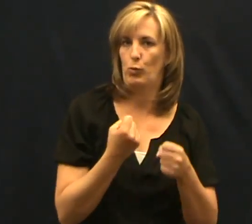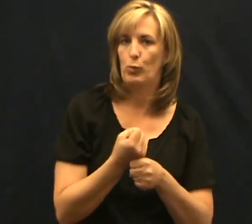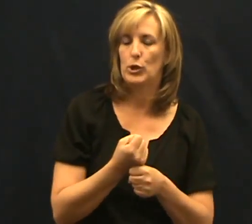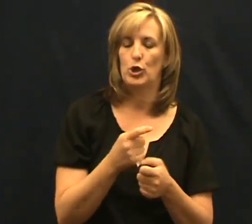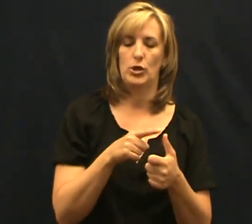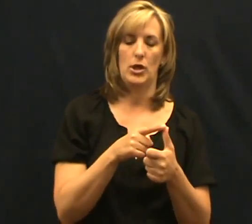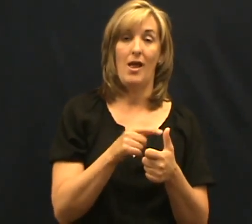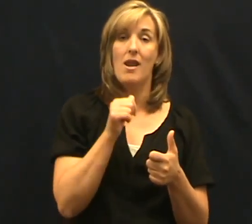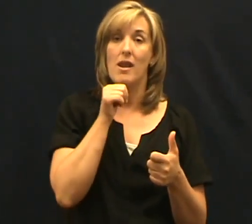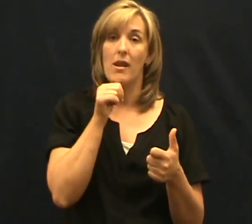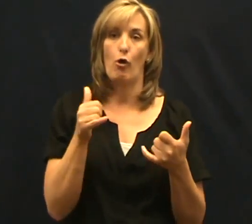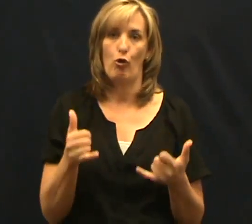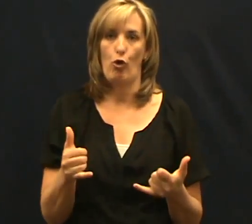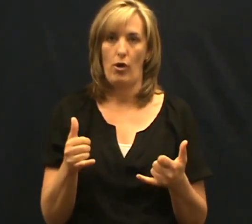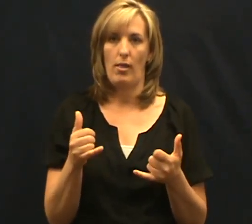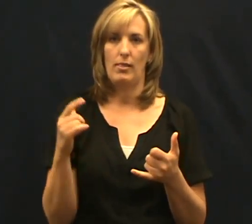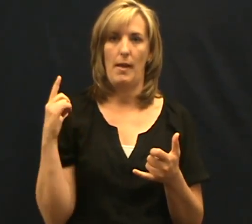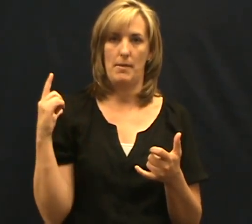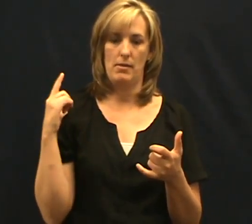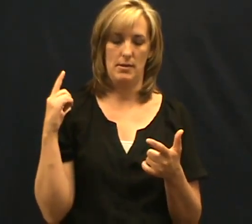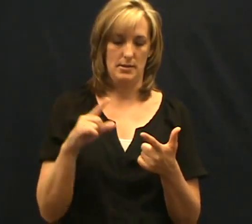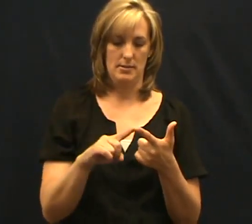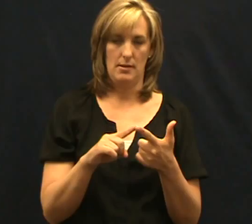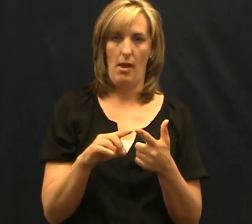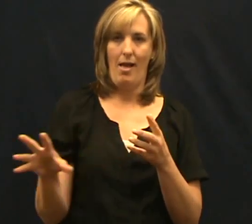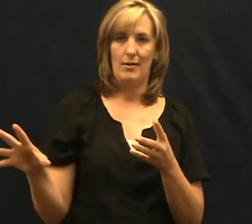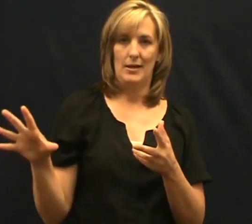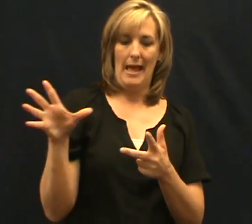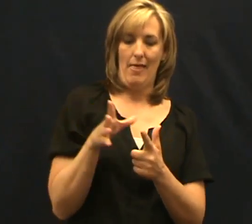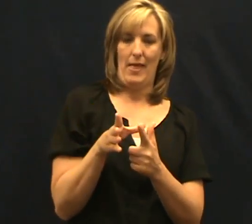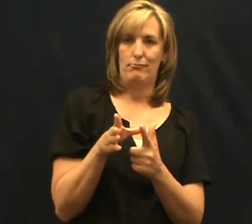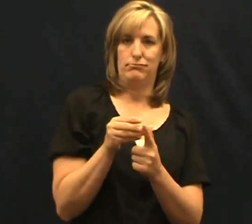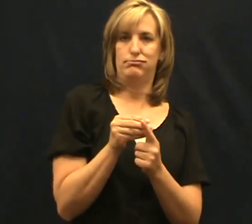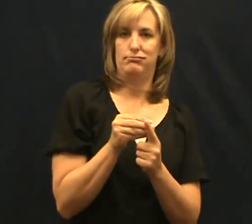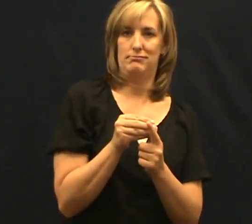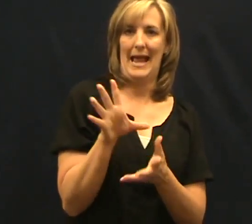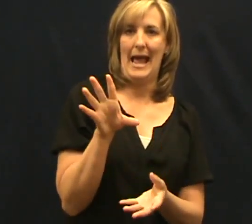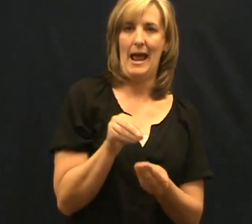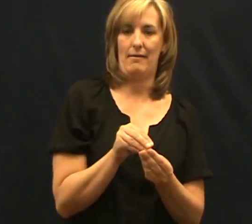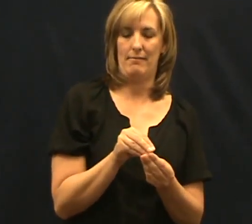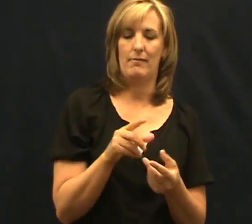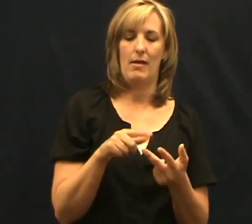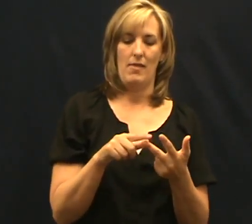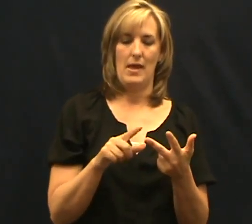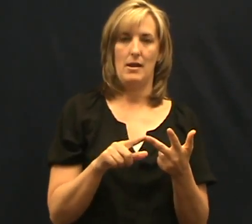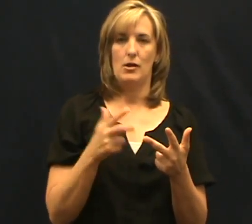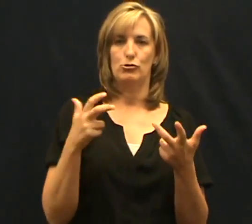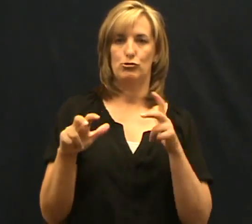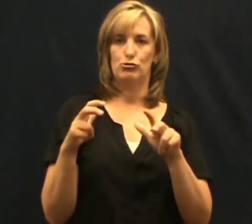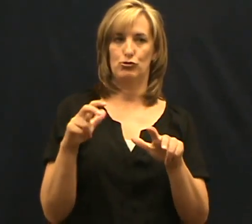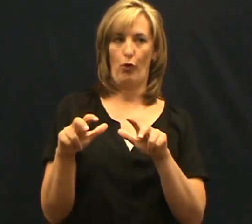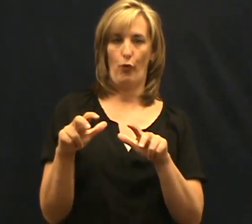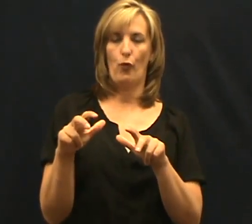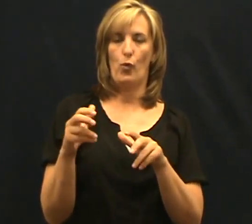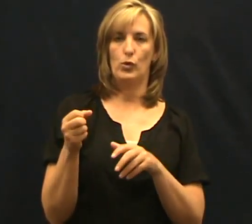liabilities, and then we add up our total liabilities, and then we do our stockholders' equity. So, our liabilities section,